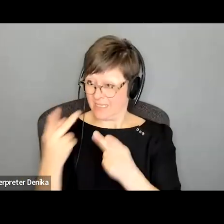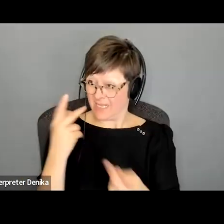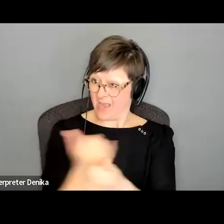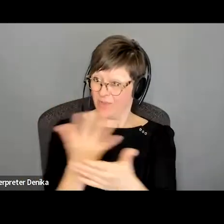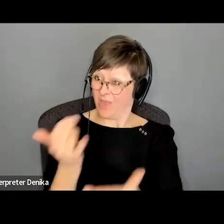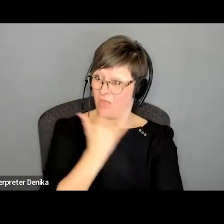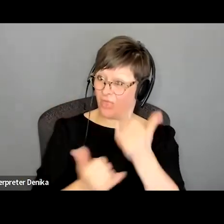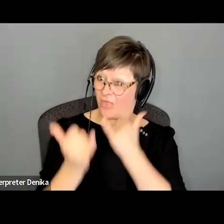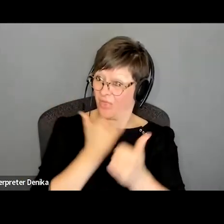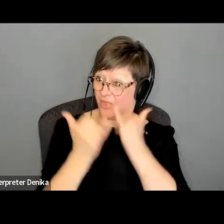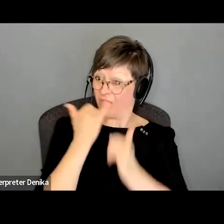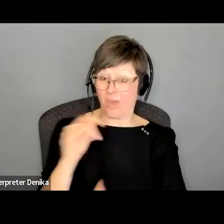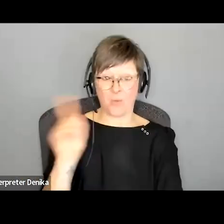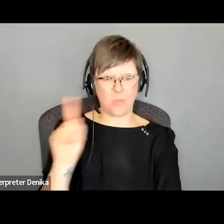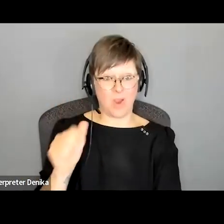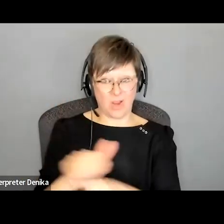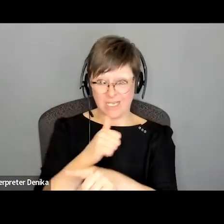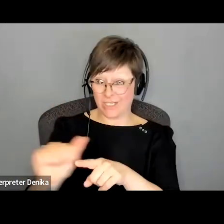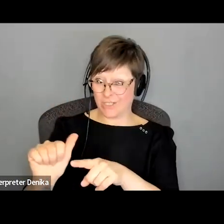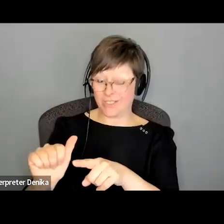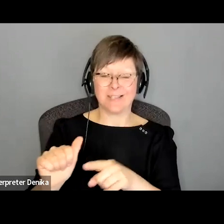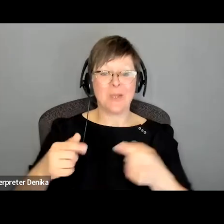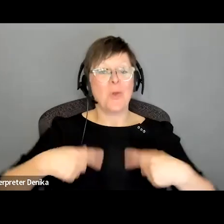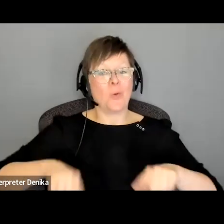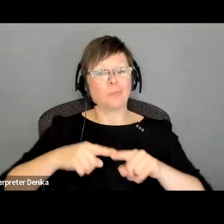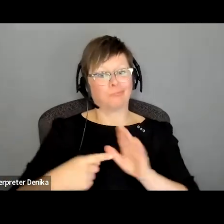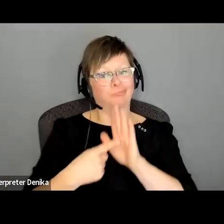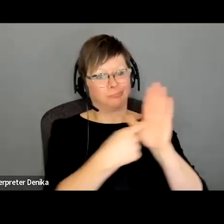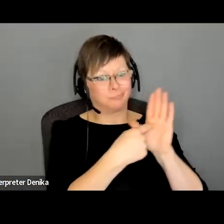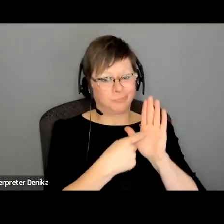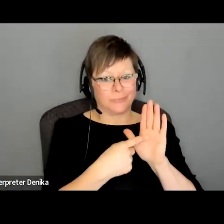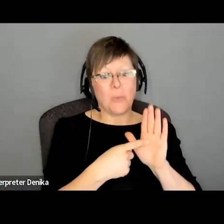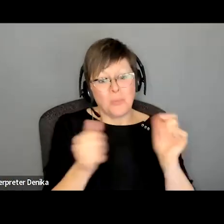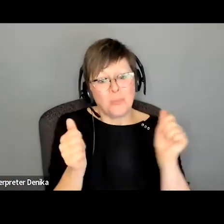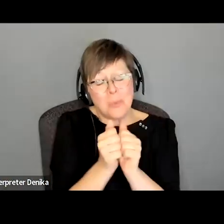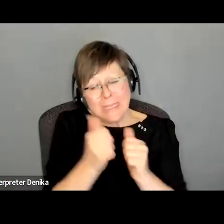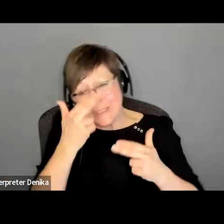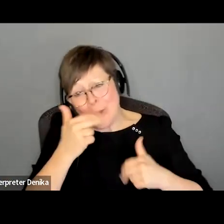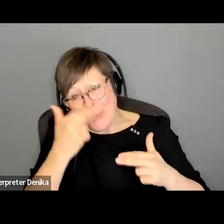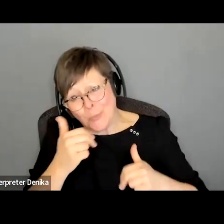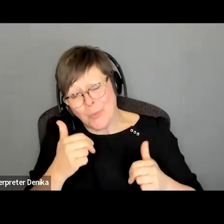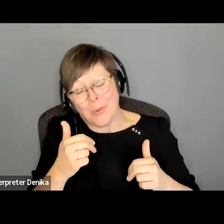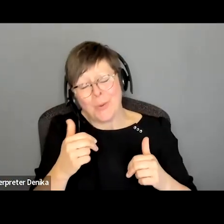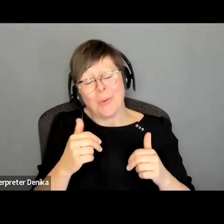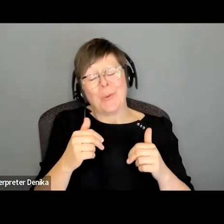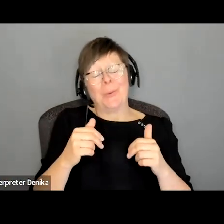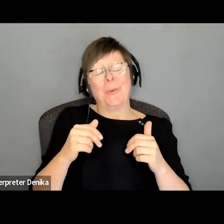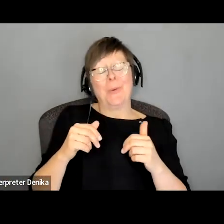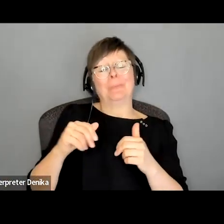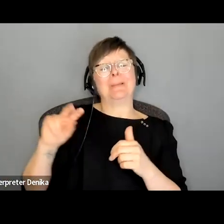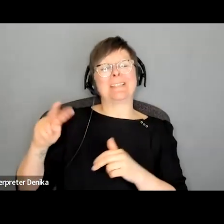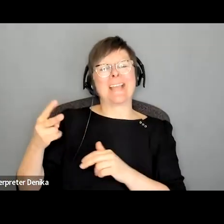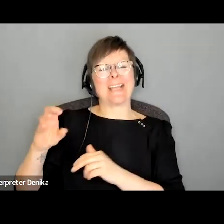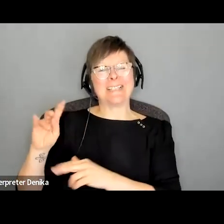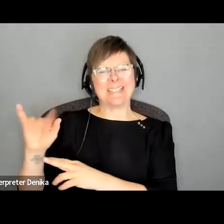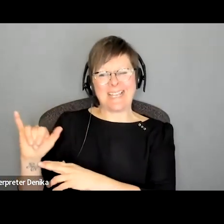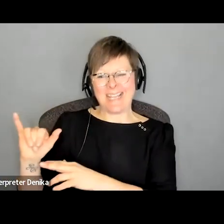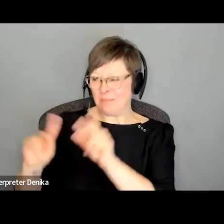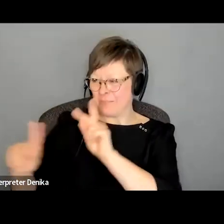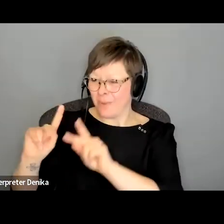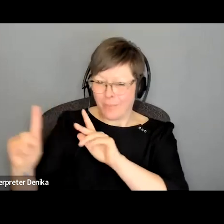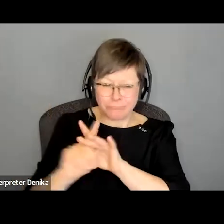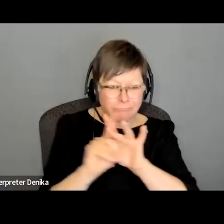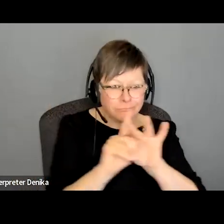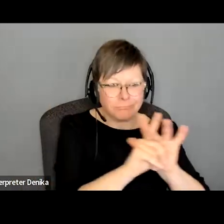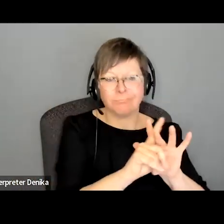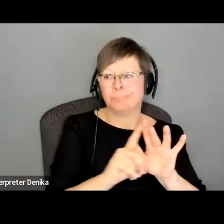but we did it with humor and you know a lot of second city folks came in and you know things like bringing in a photo